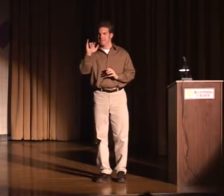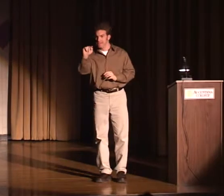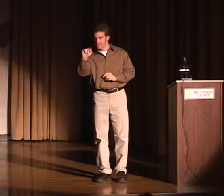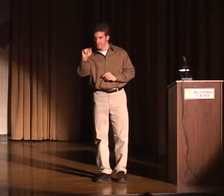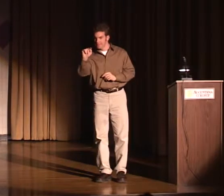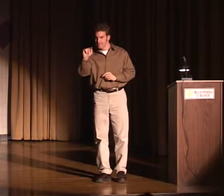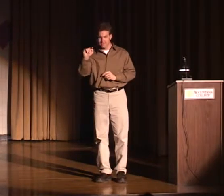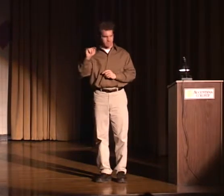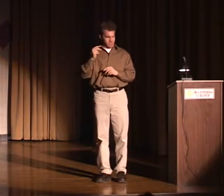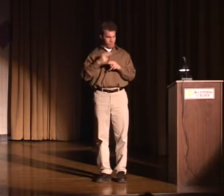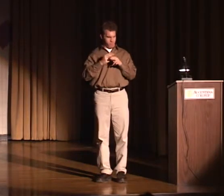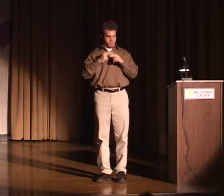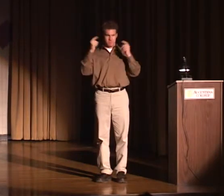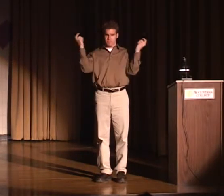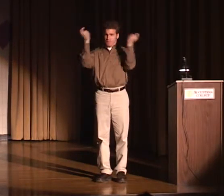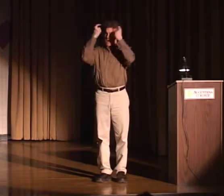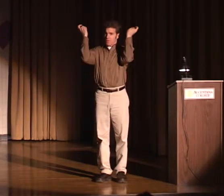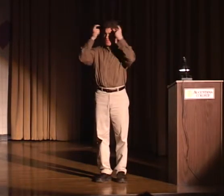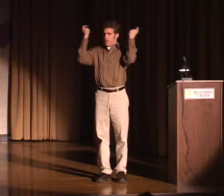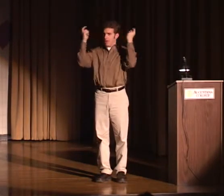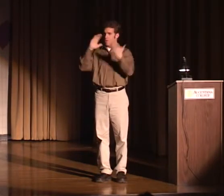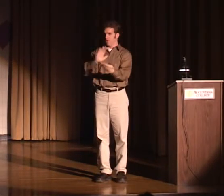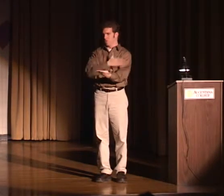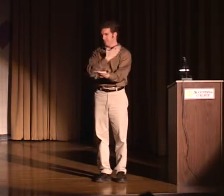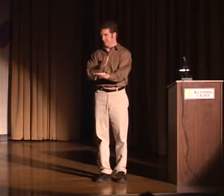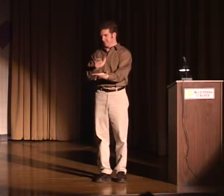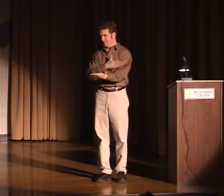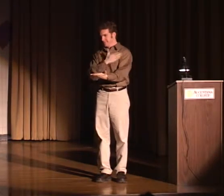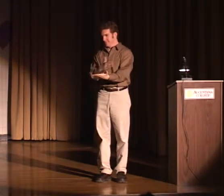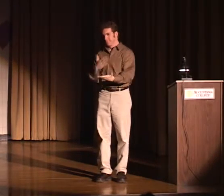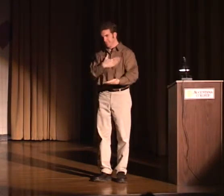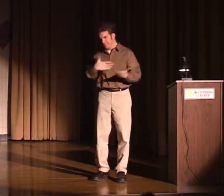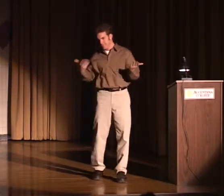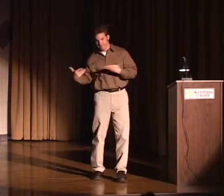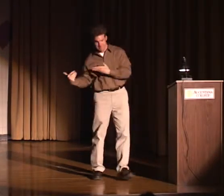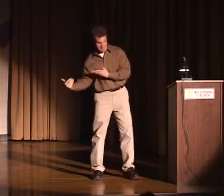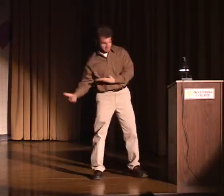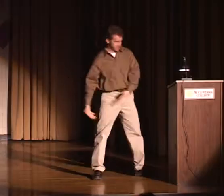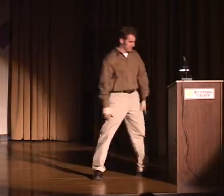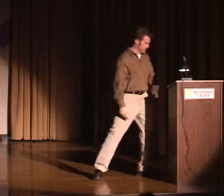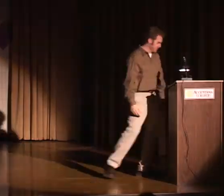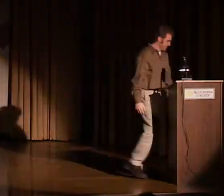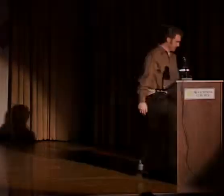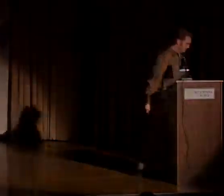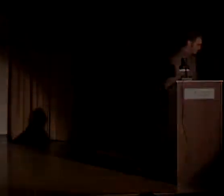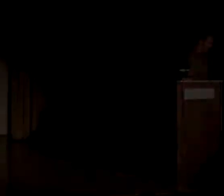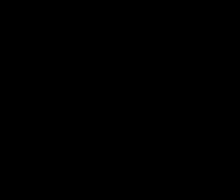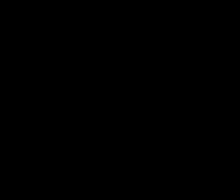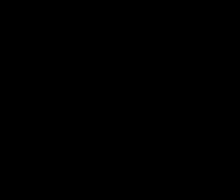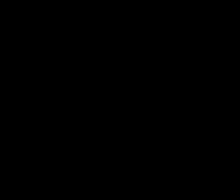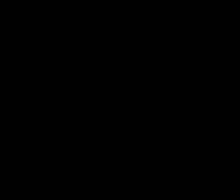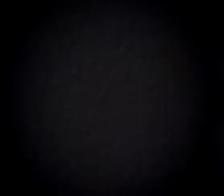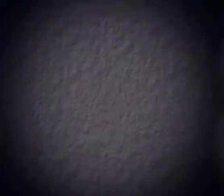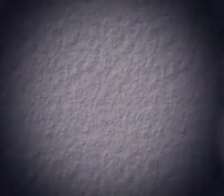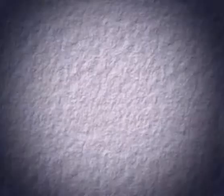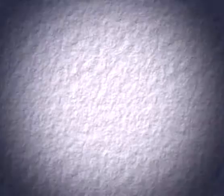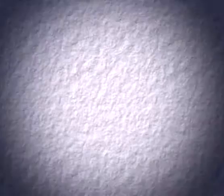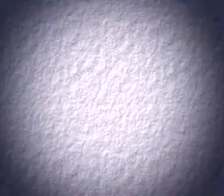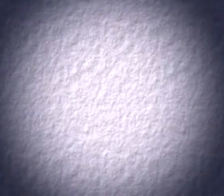All right, now the group will be doing a skit called Hallelujah Chorus. Please welcome them. You let me hold your hand.